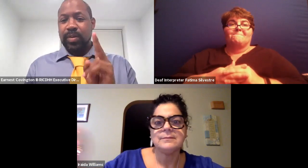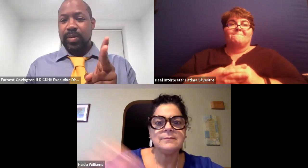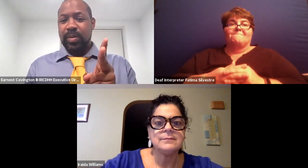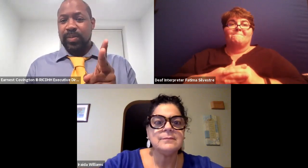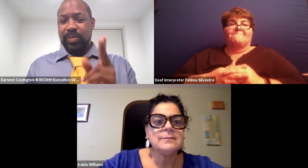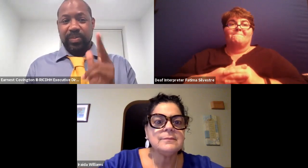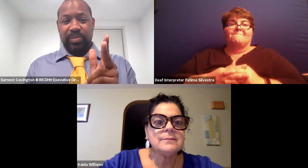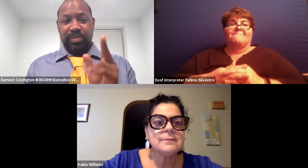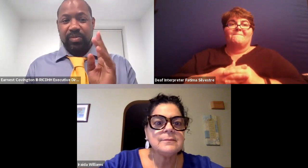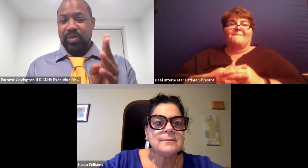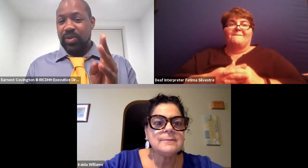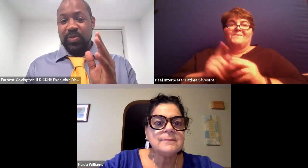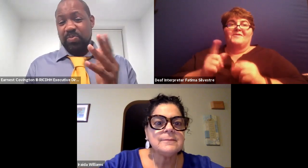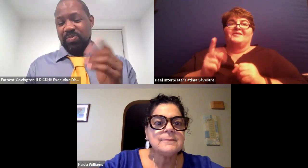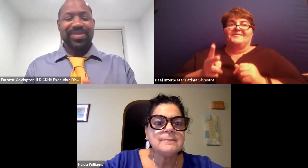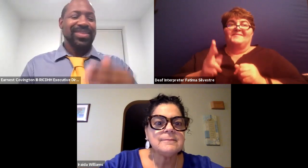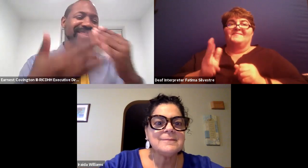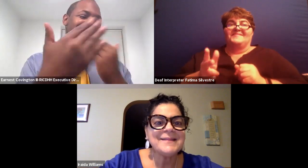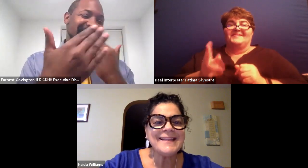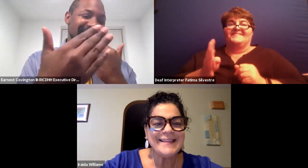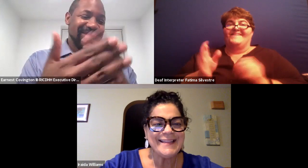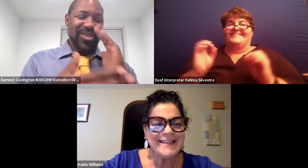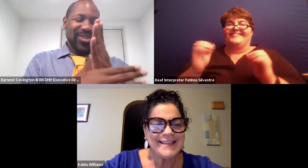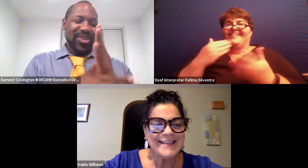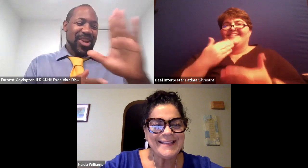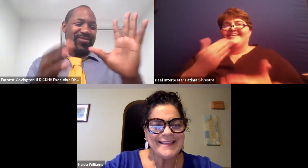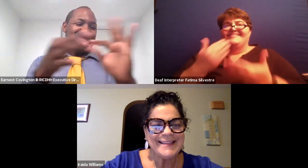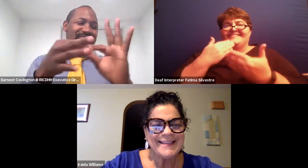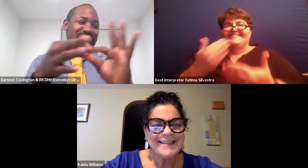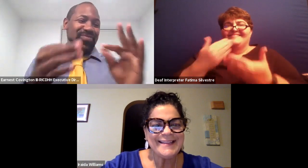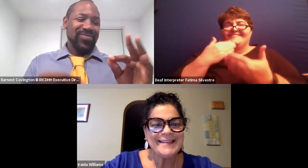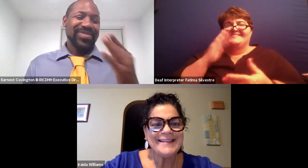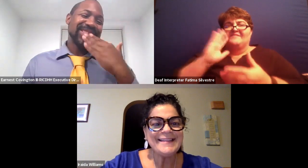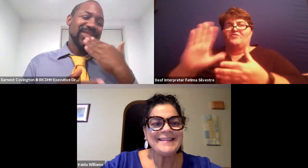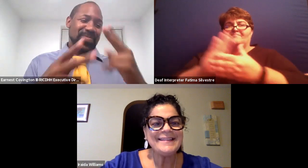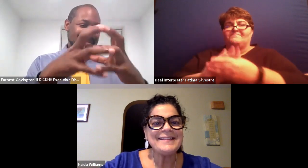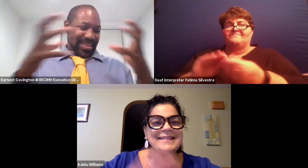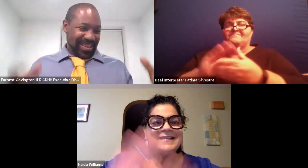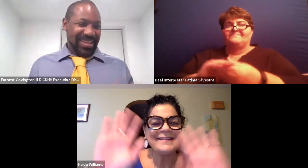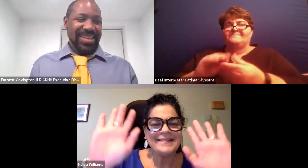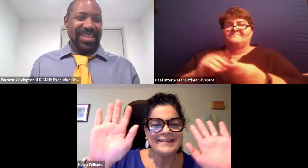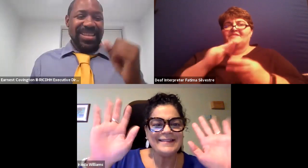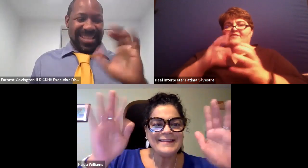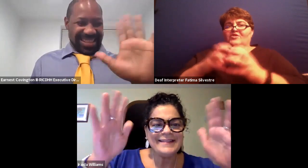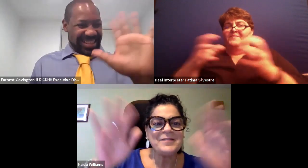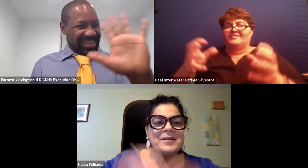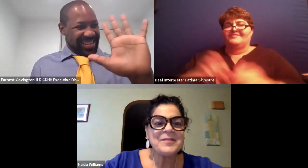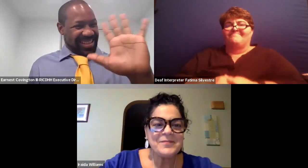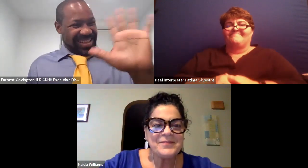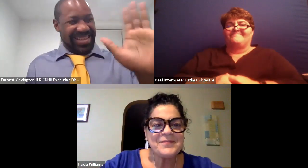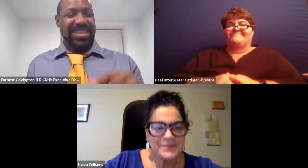Okay, fine. Going once, going twice. Thank you so much, Arida. Really appreciate your comments.